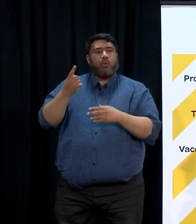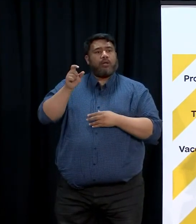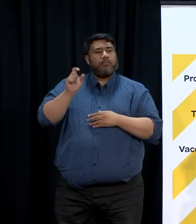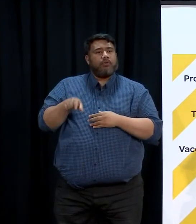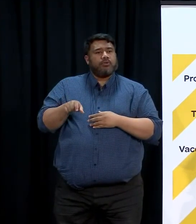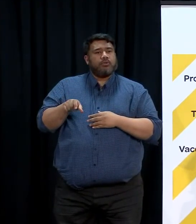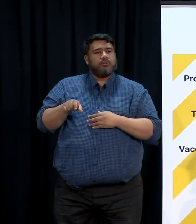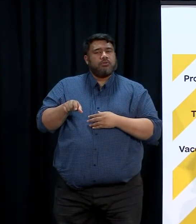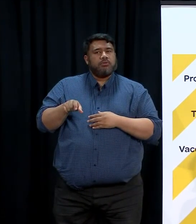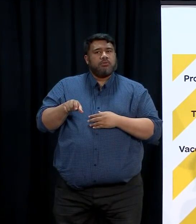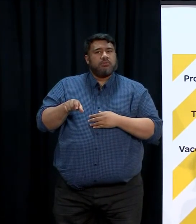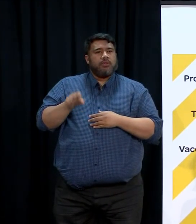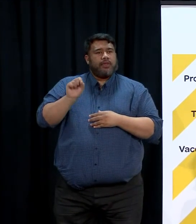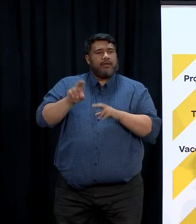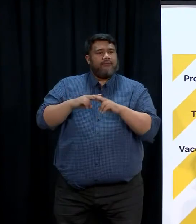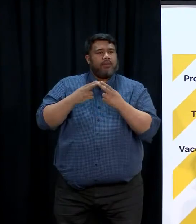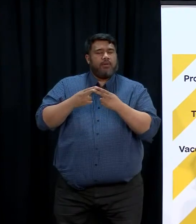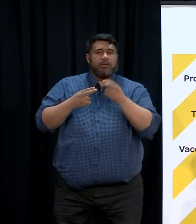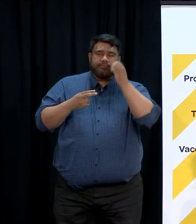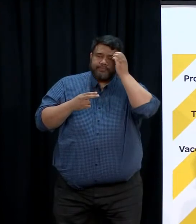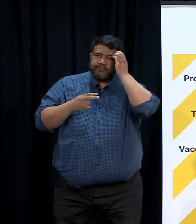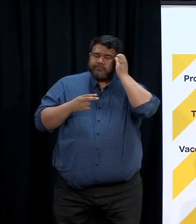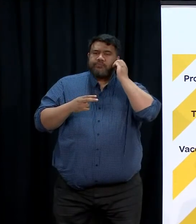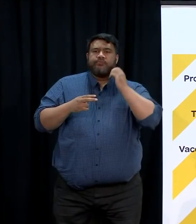into a